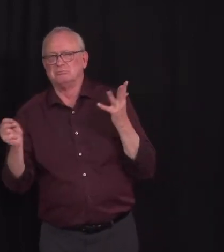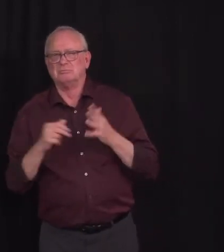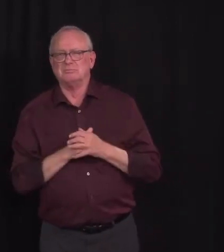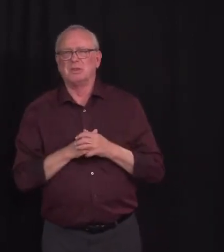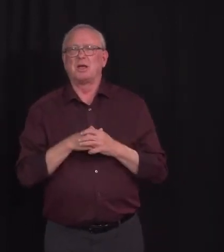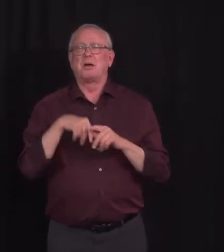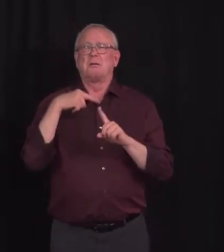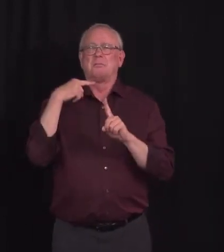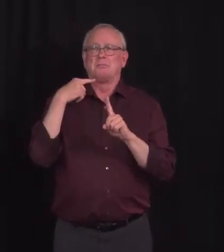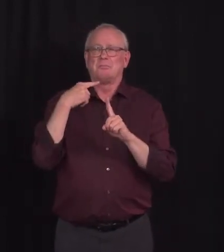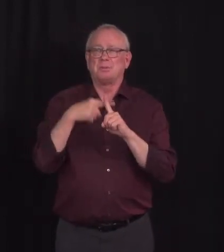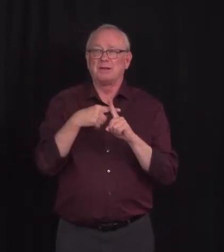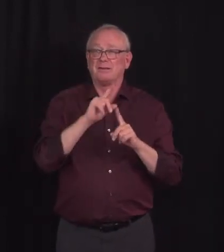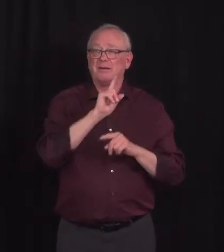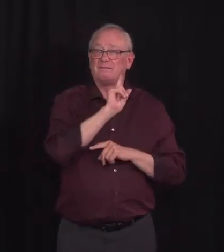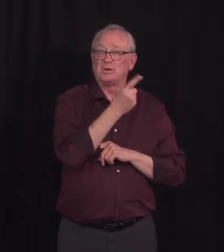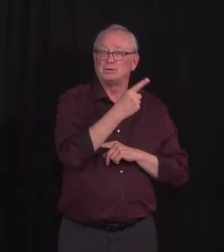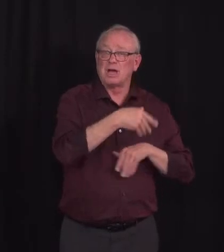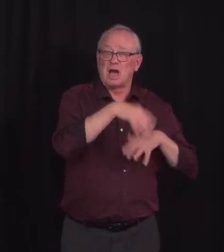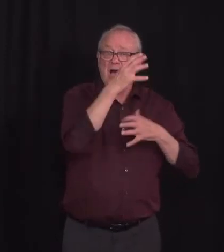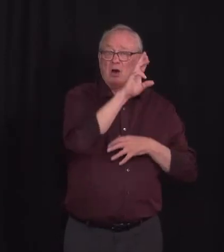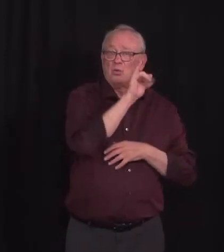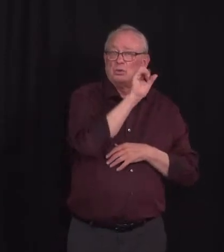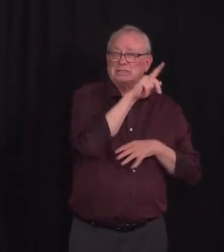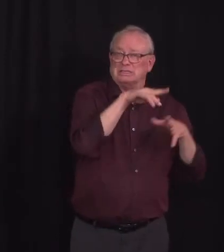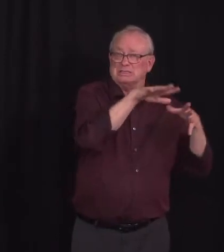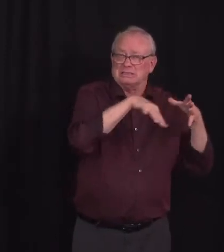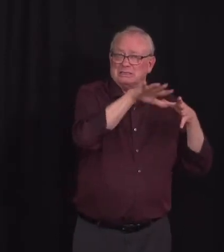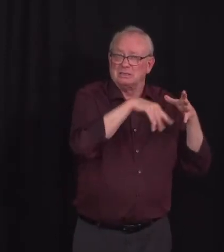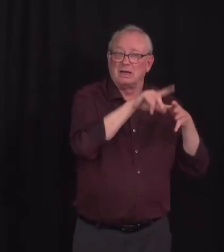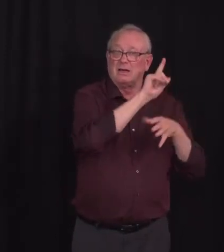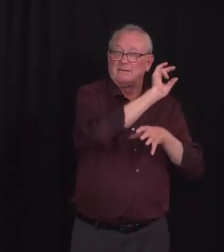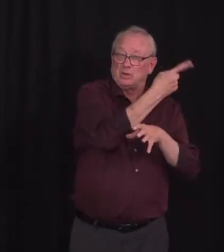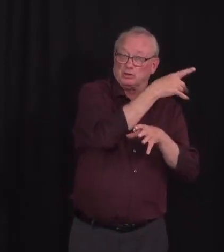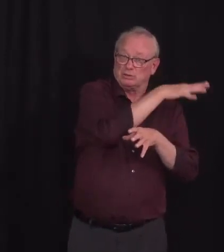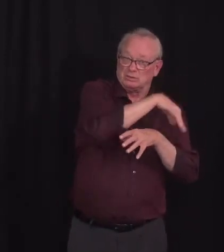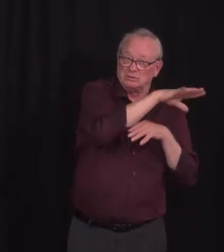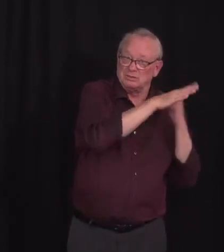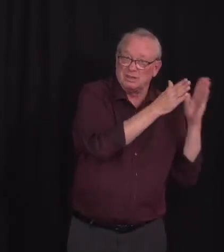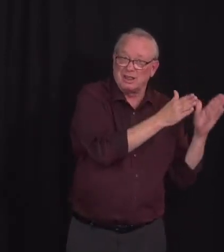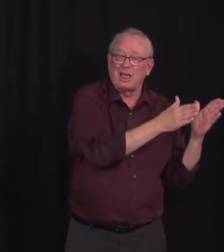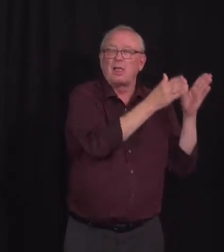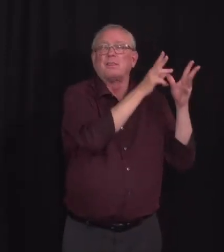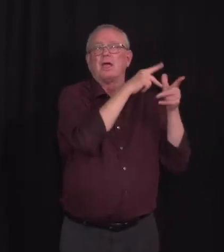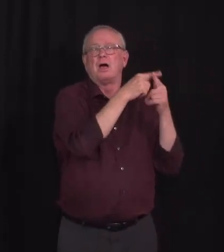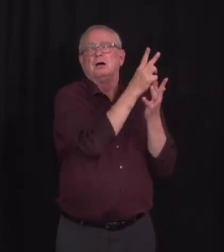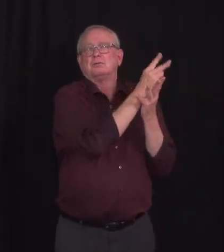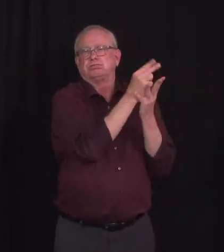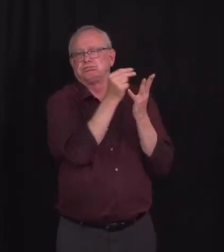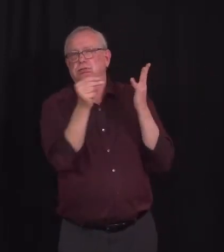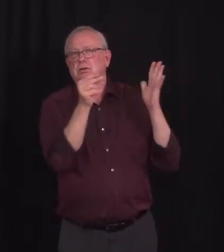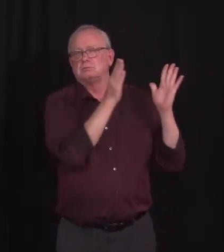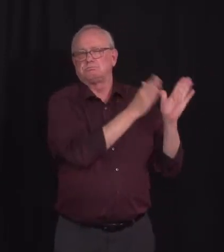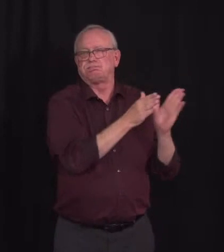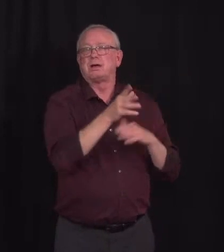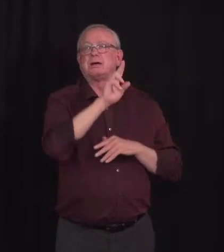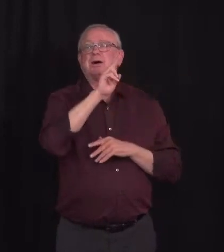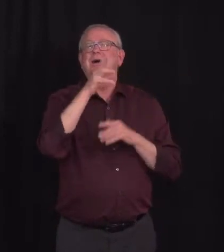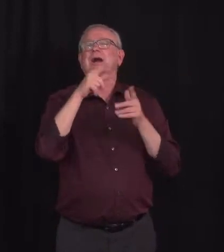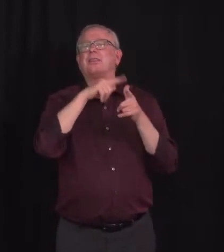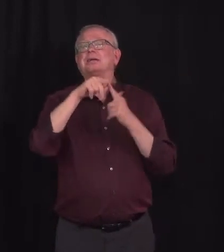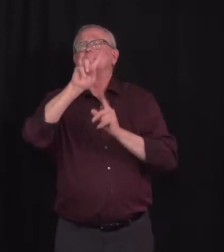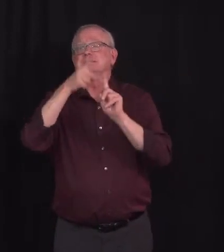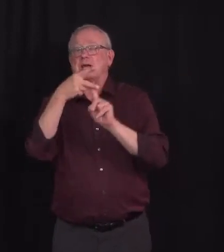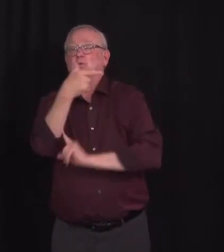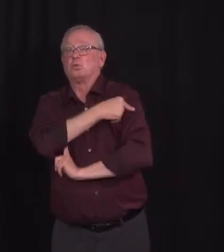sequenced by risk embedded into following our first dose sequencing. Operator, could you put